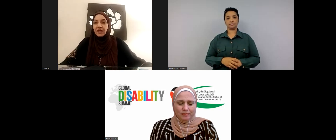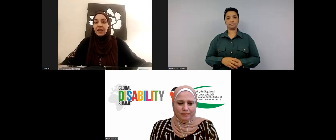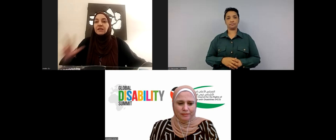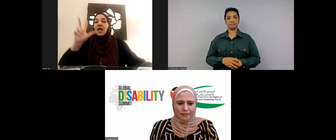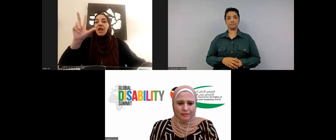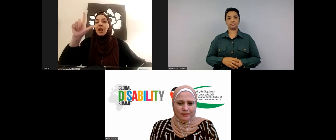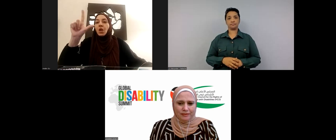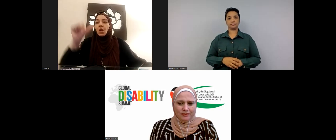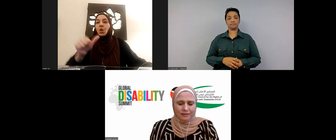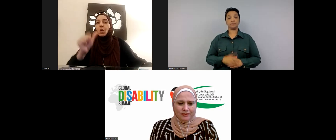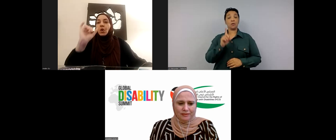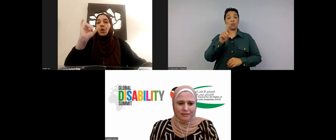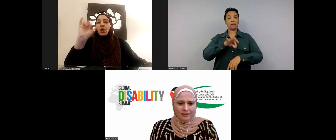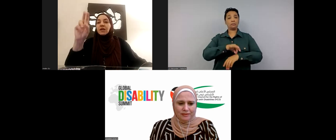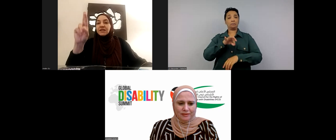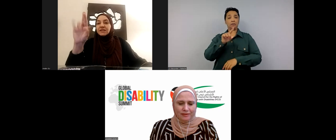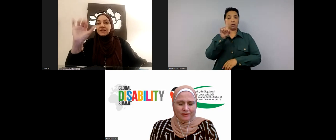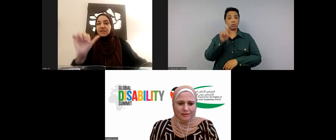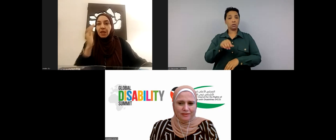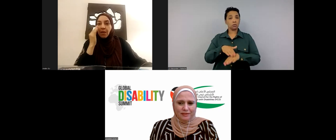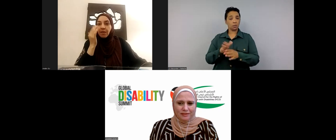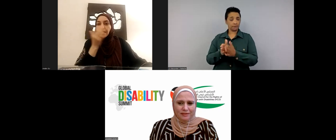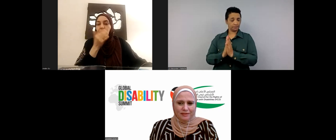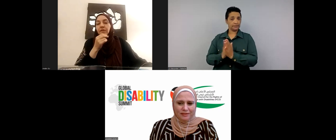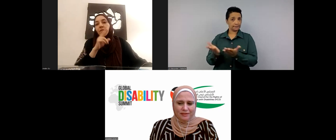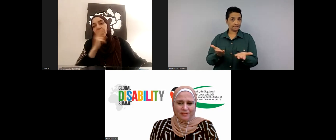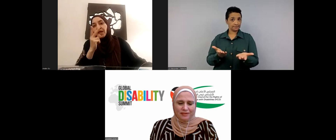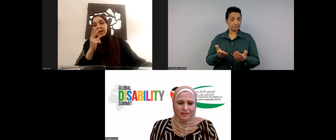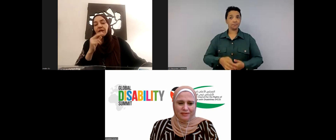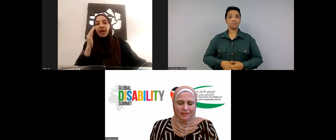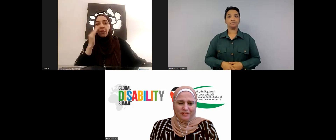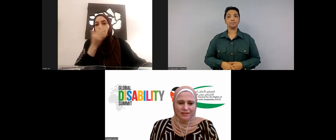comment in 1 minute, if that is possible?